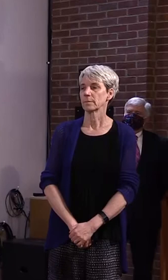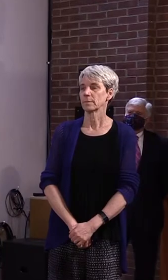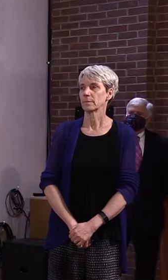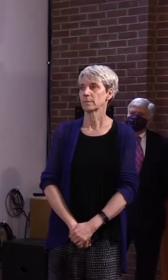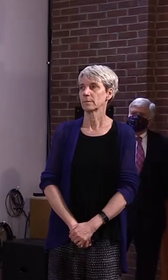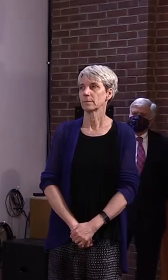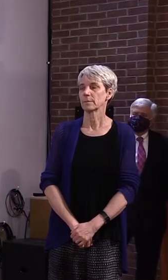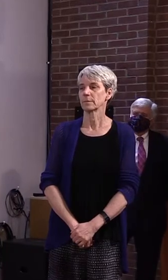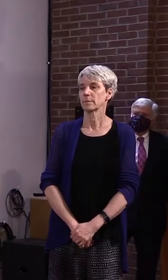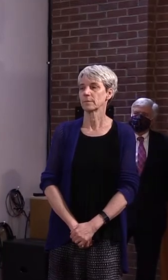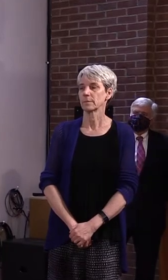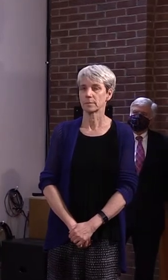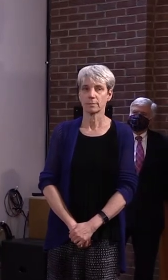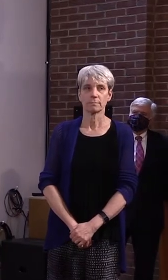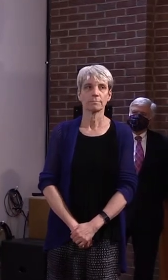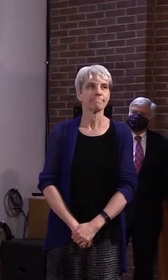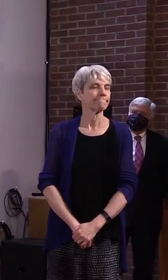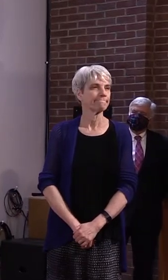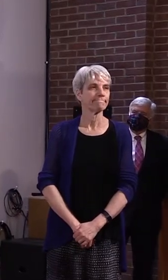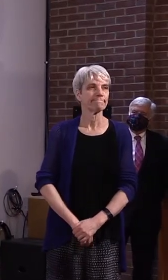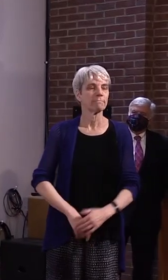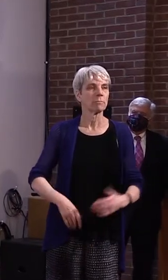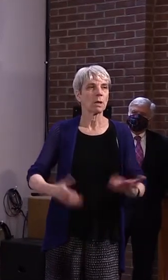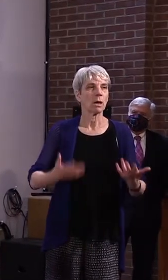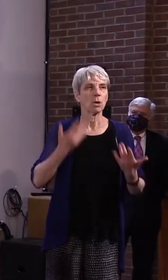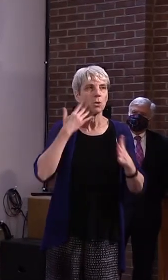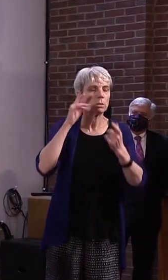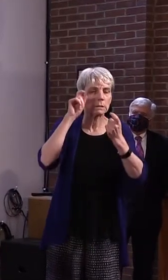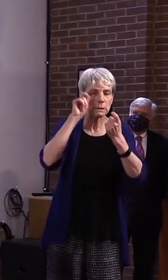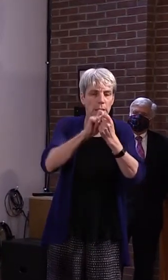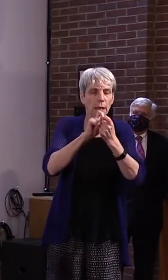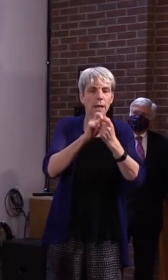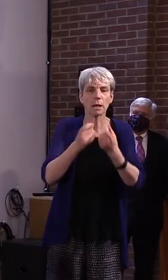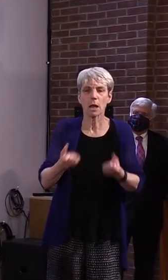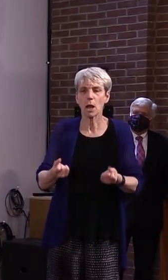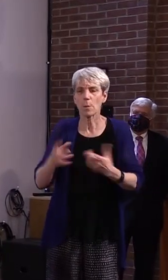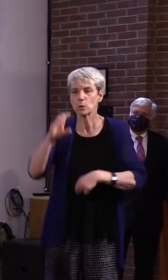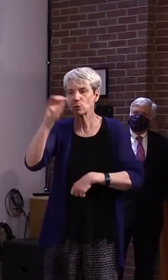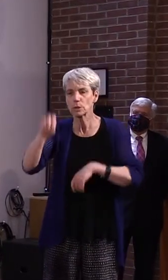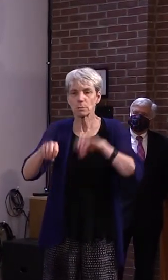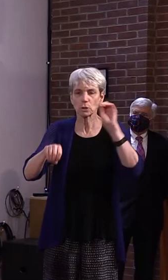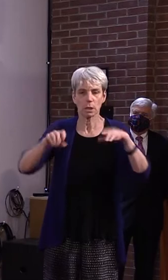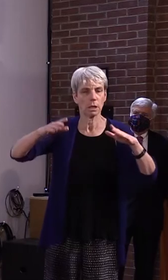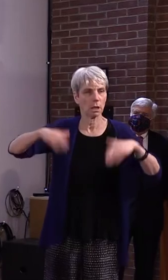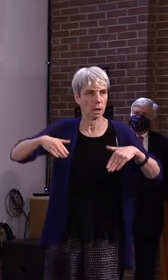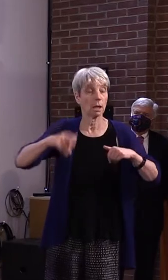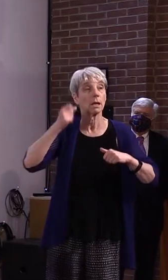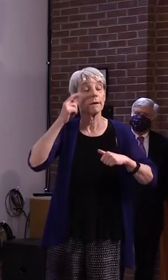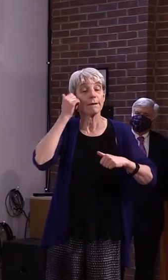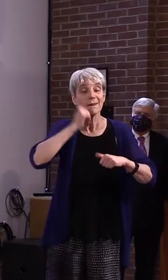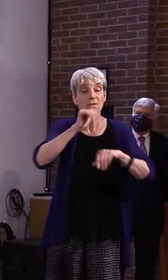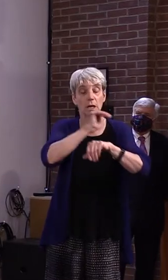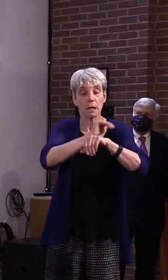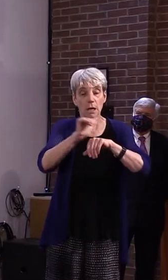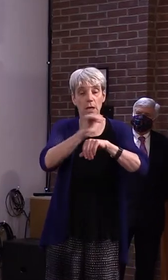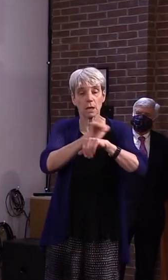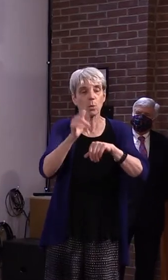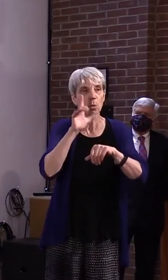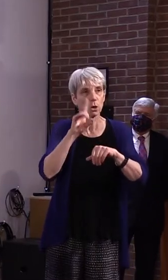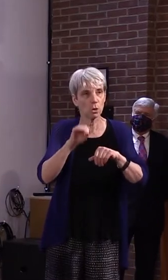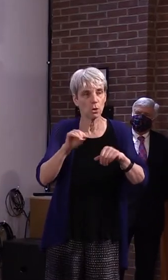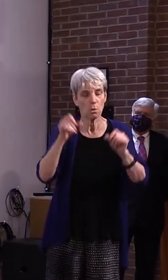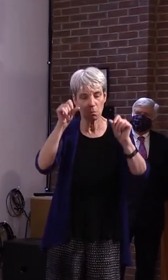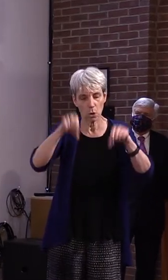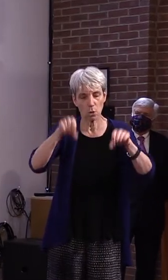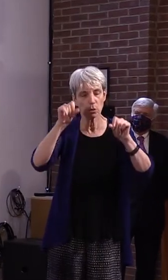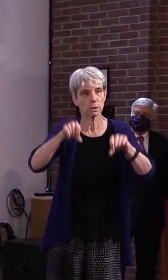And I can't give you a full breakdown, although we publish the cases each night on our daily update,